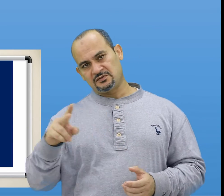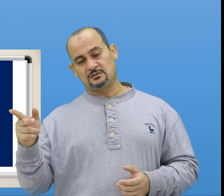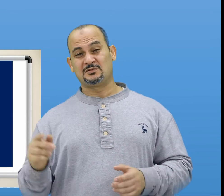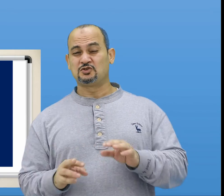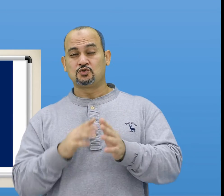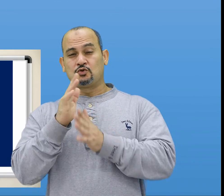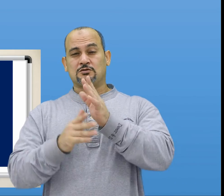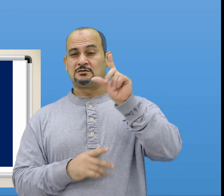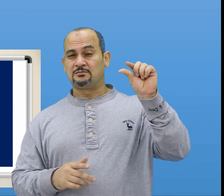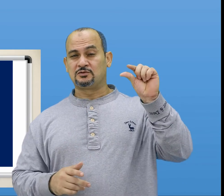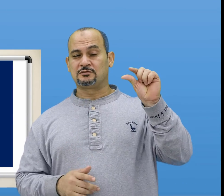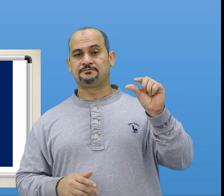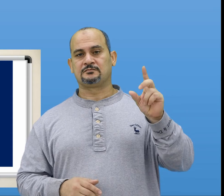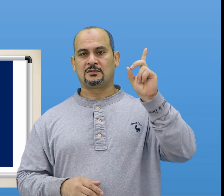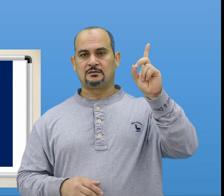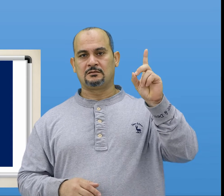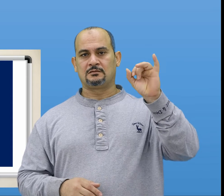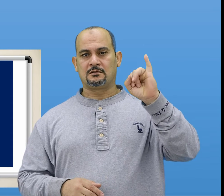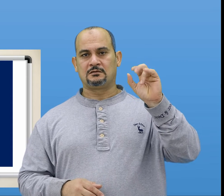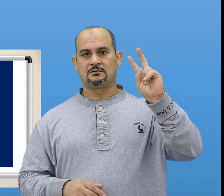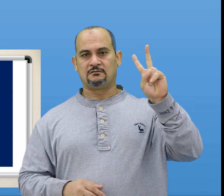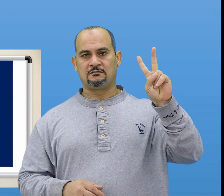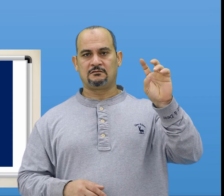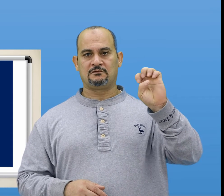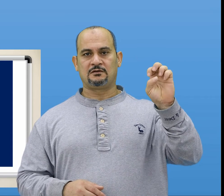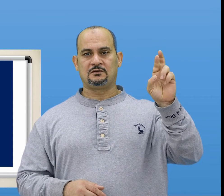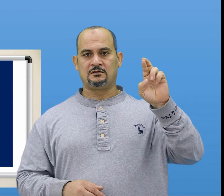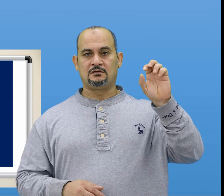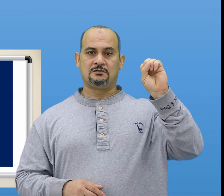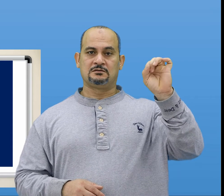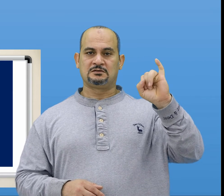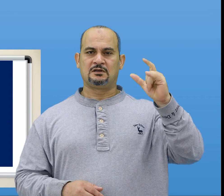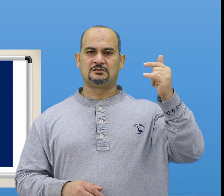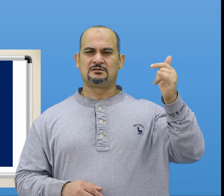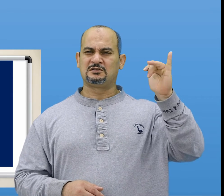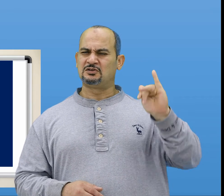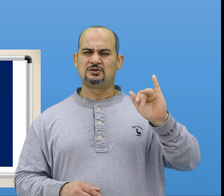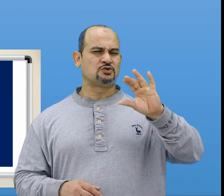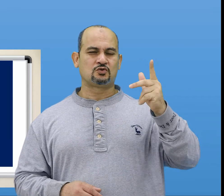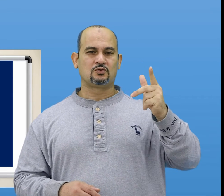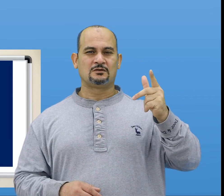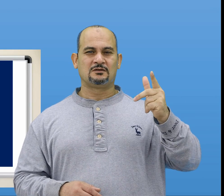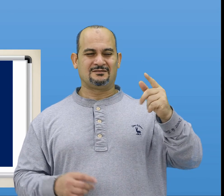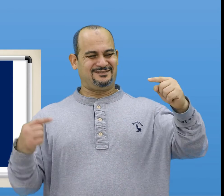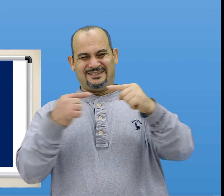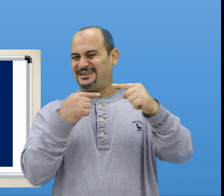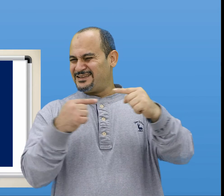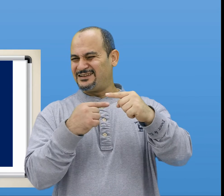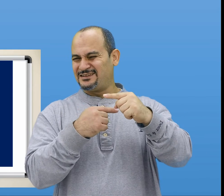bring the family or to get together as a family. We can celebrate graduations. So if we have a happy moment or a